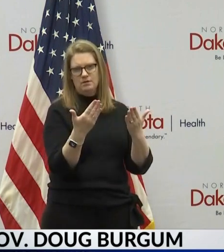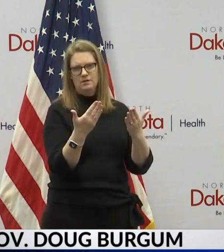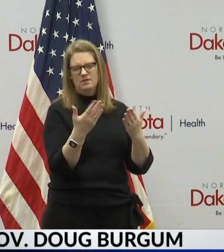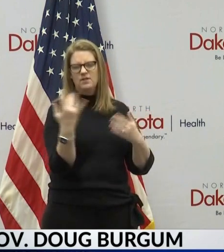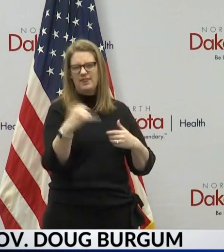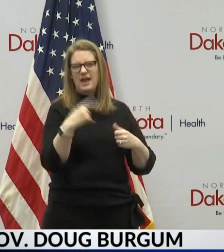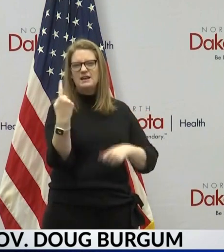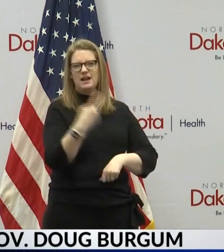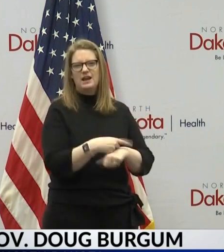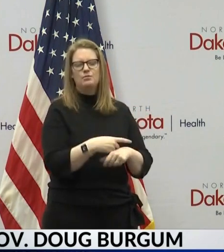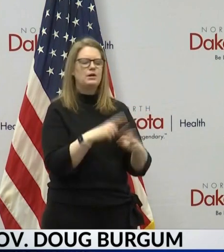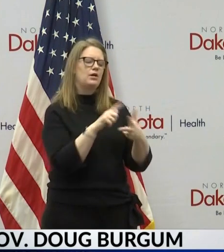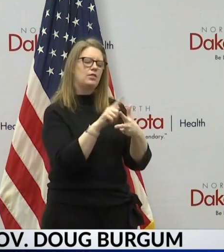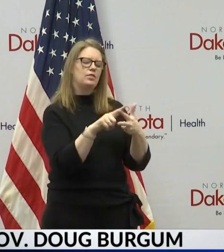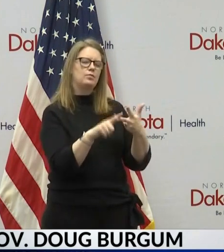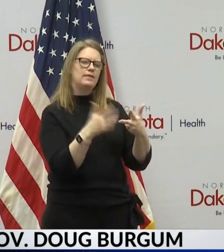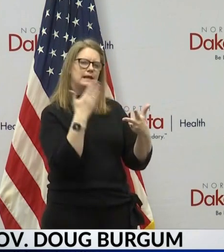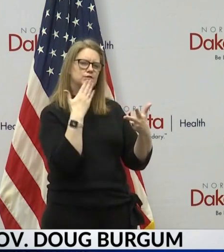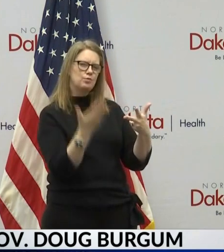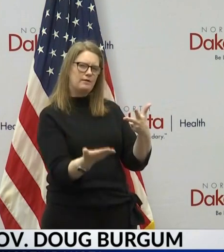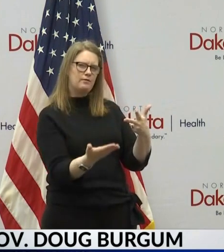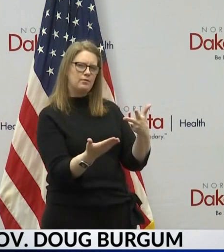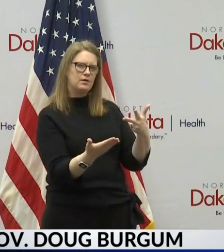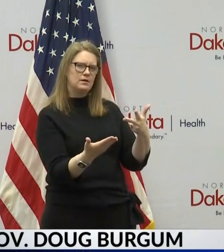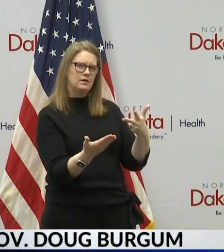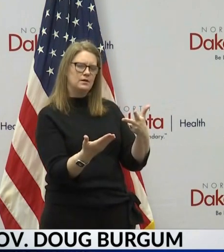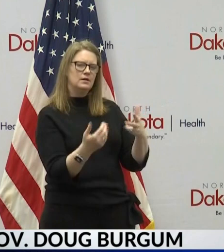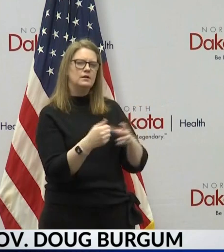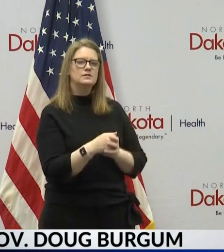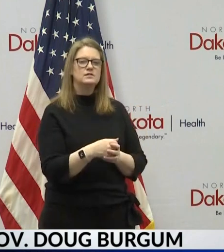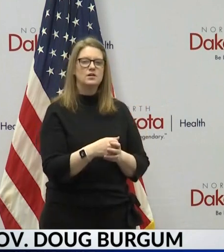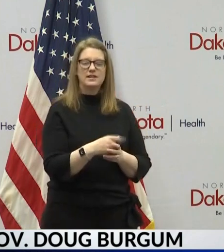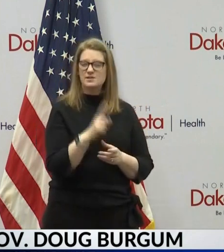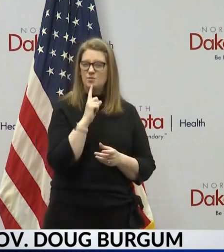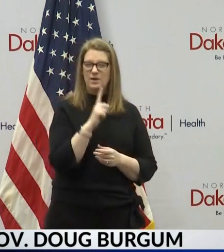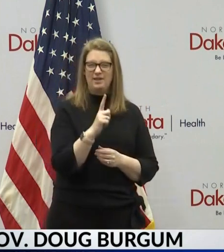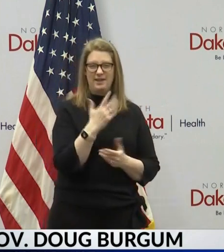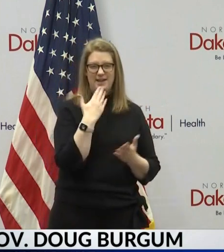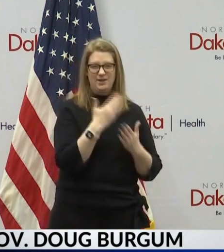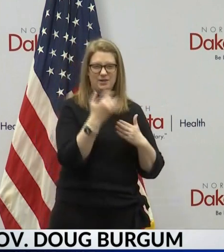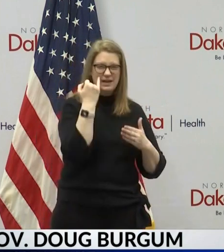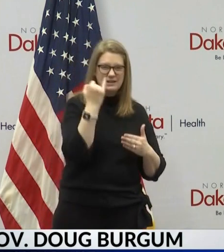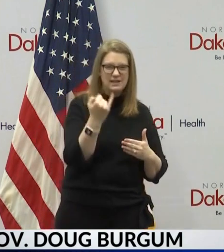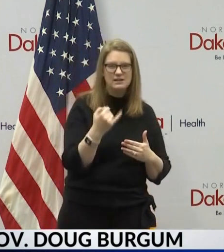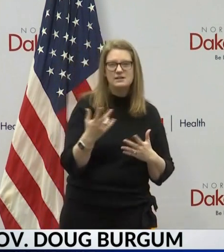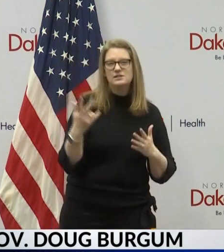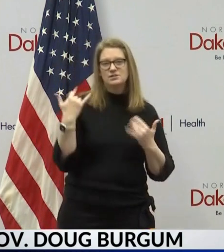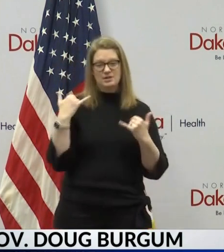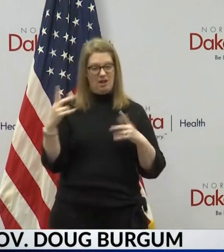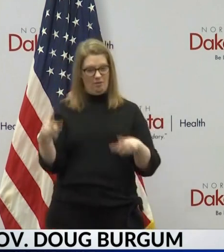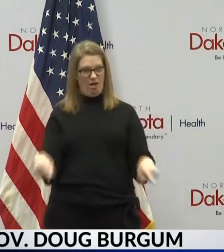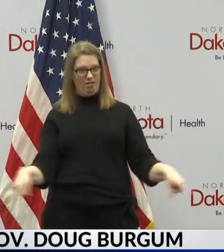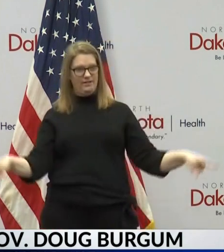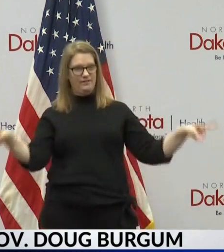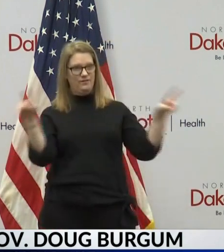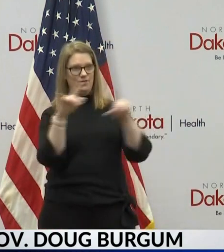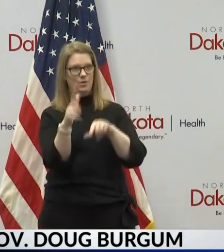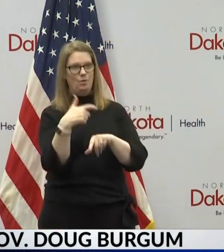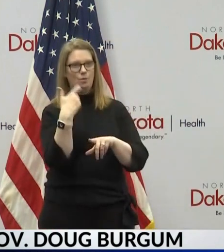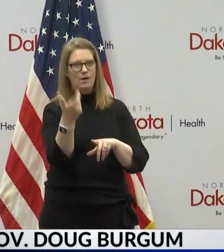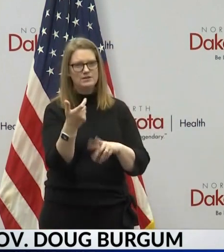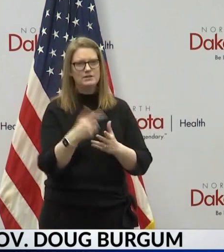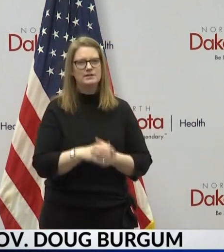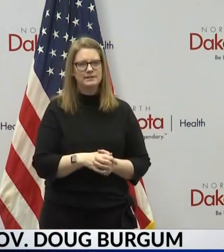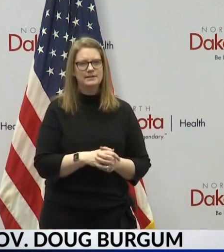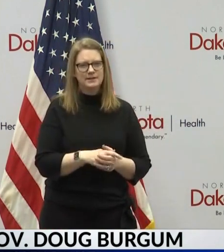day. And that's just a great practice. And again, so I would say to everybody out there, when we're talking about gratitude, is to try to get that